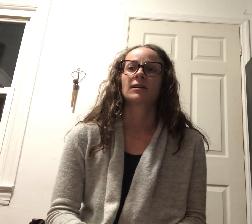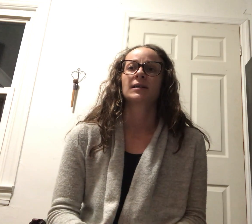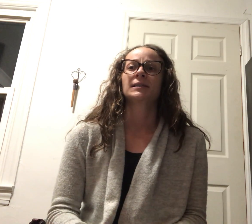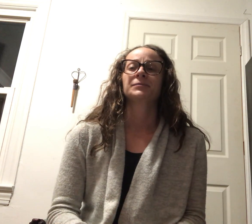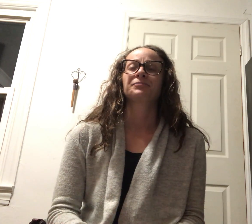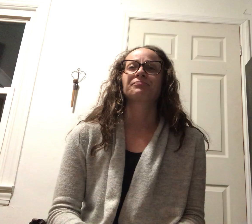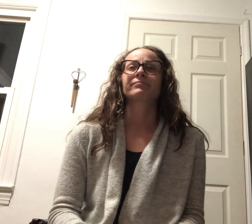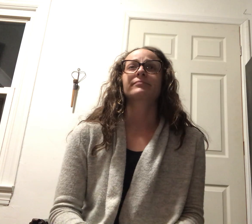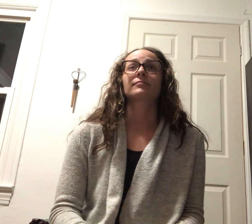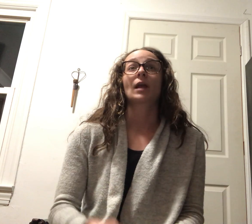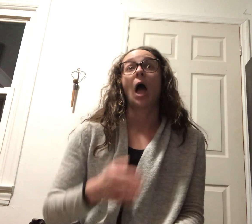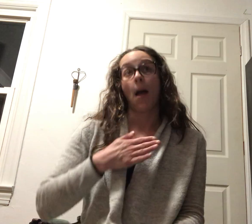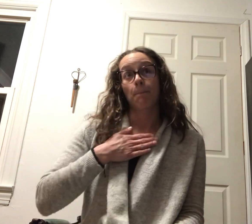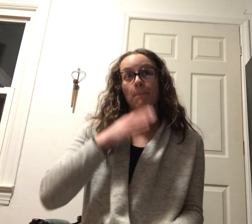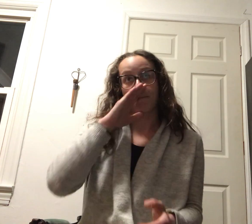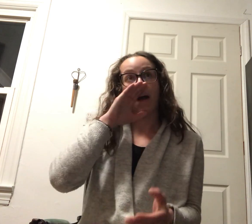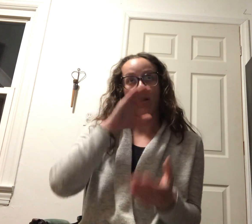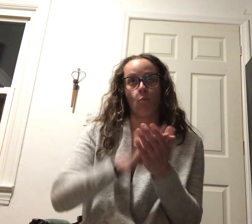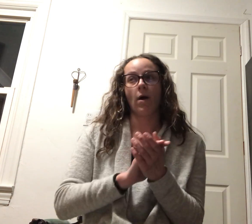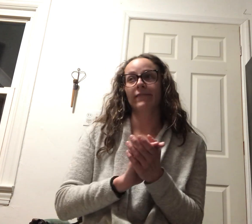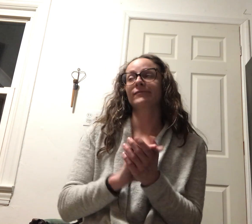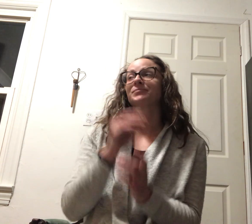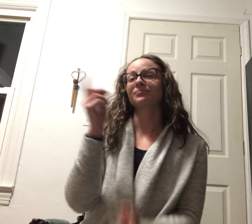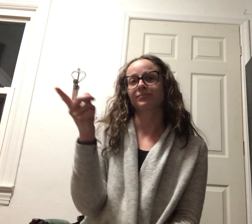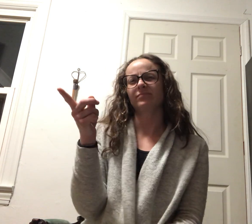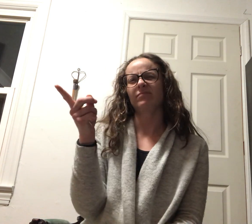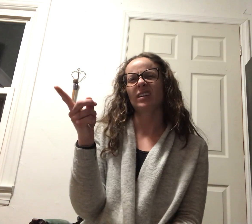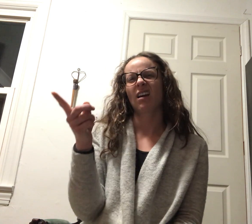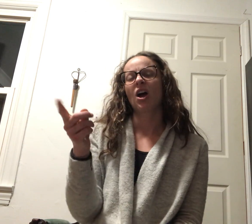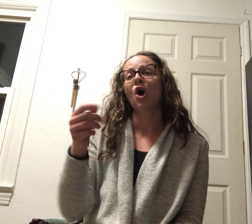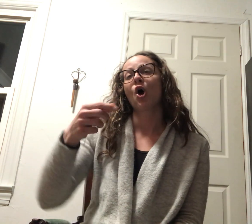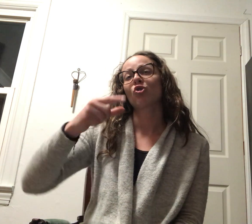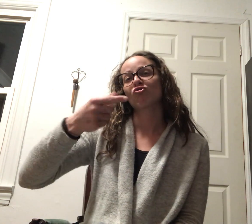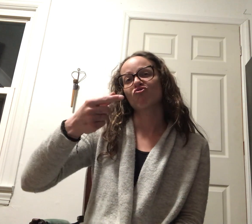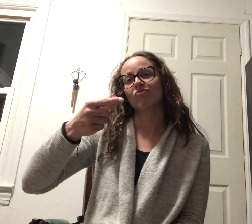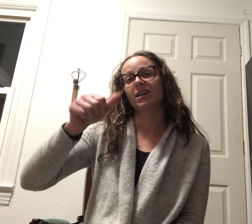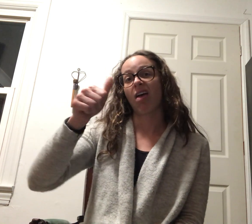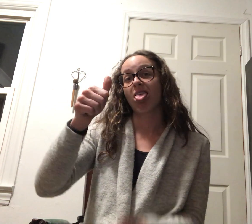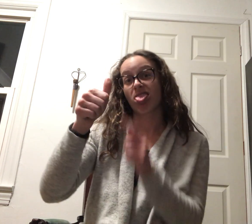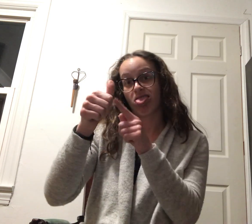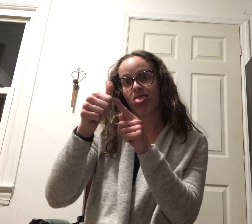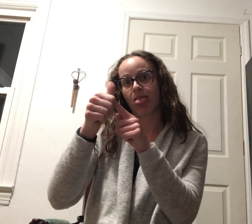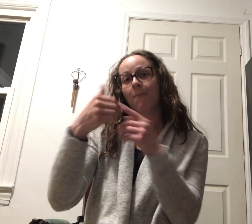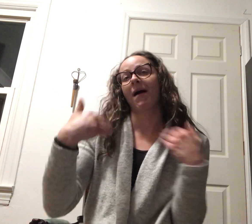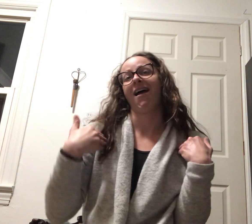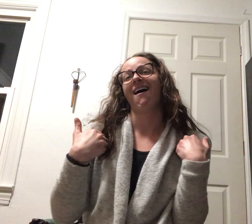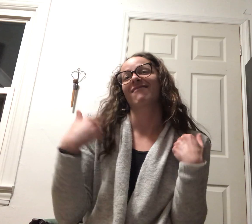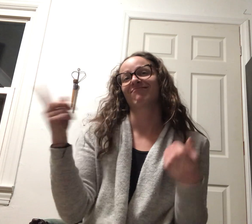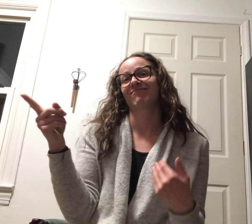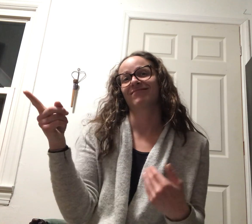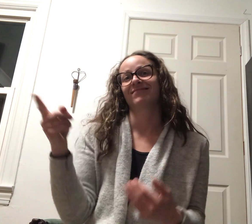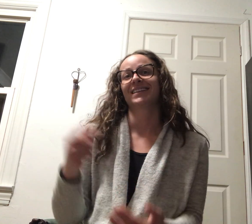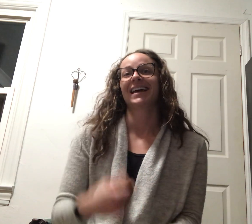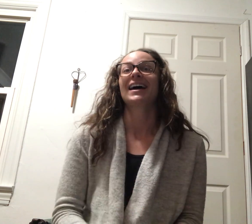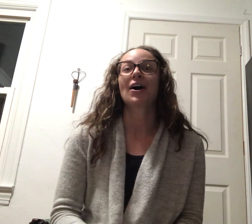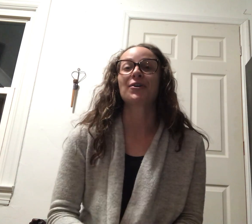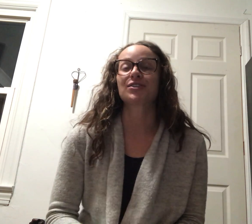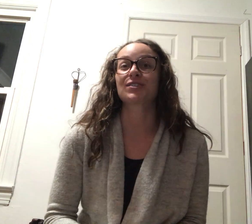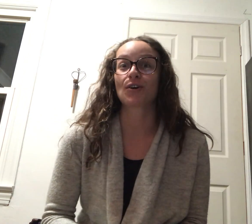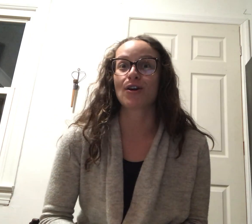My wife has a green thumb. I'm from the state of Virginia, and I've found it's a lot